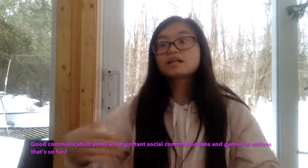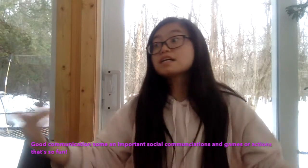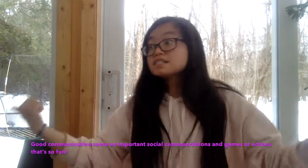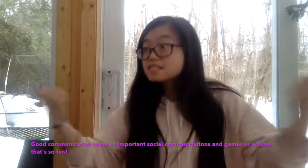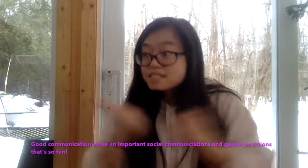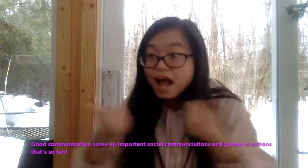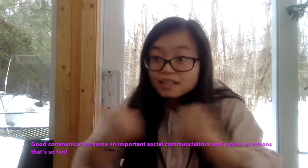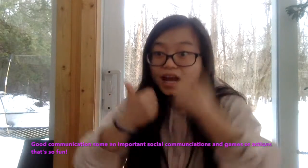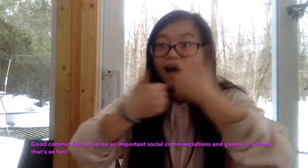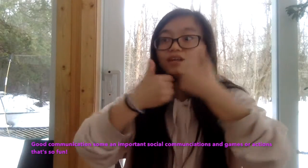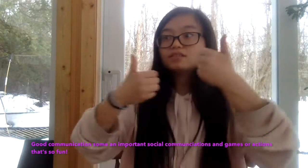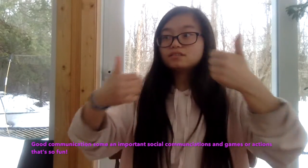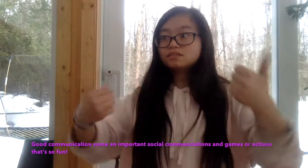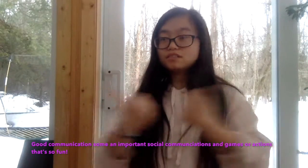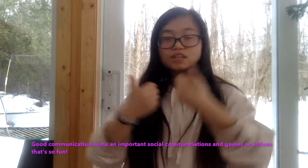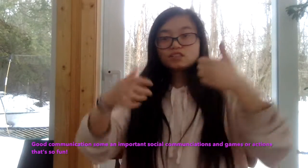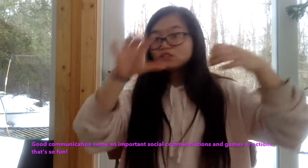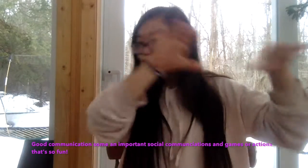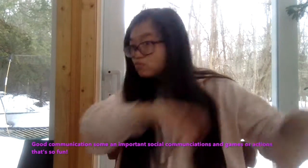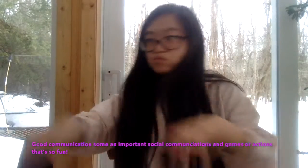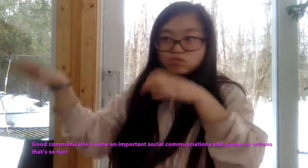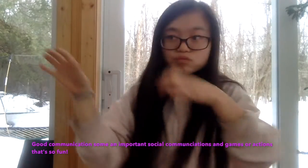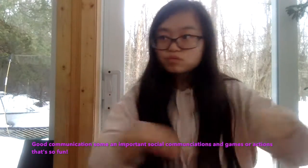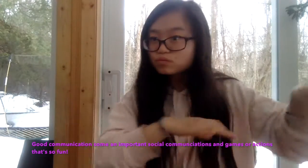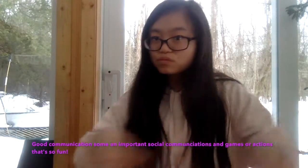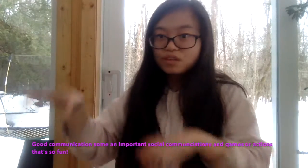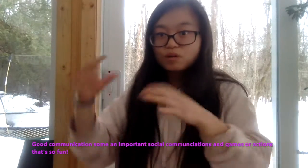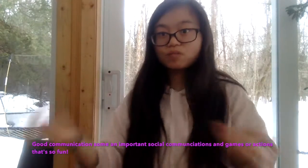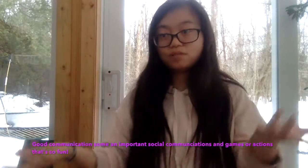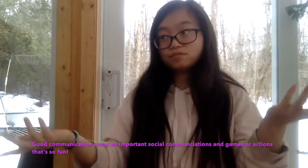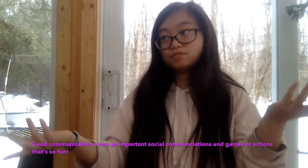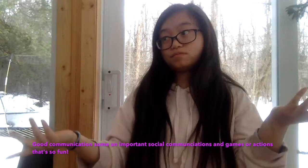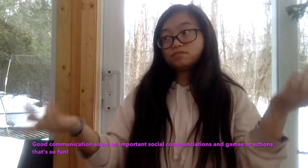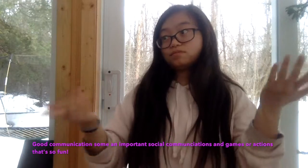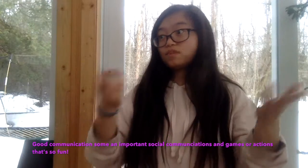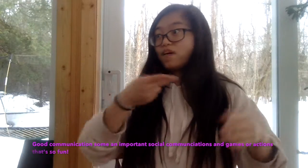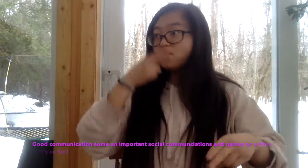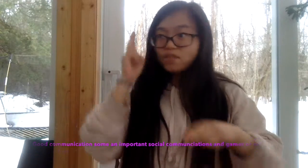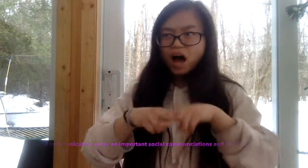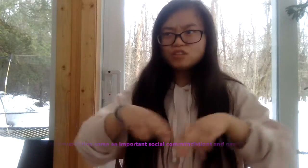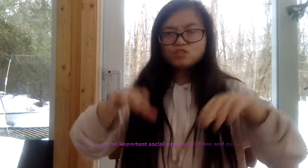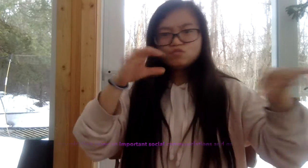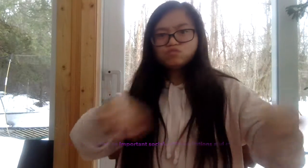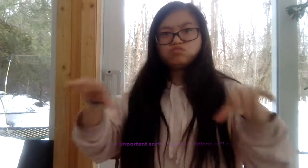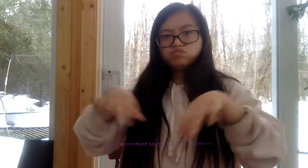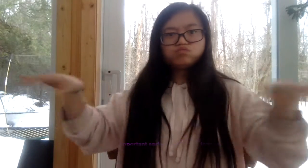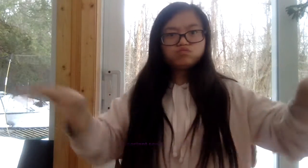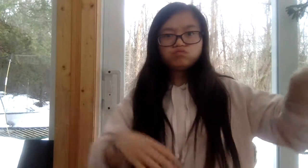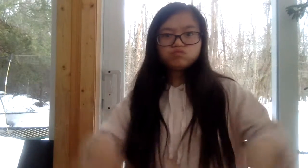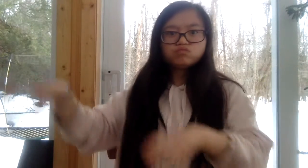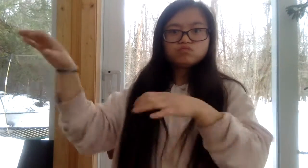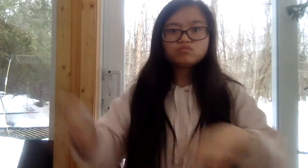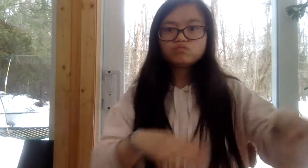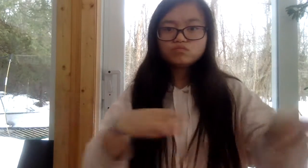All this one is gonna a sandwich. All the other person is gonna a sandwich. Stop, man. would be continuation in, will find got You're not See? gonna lose